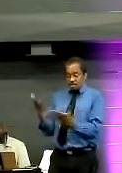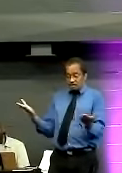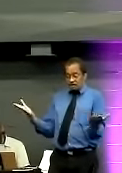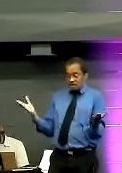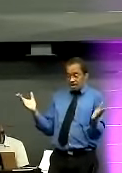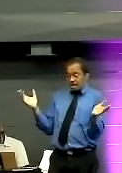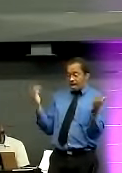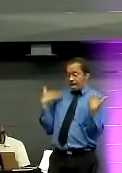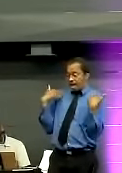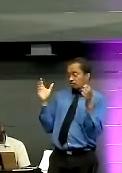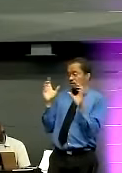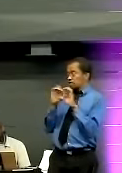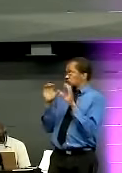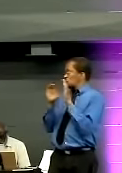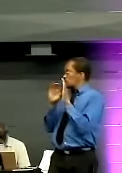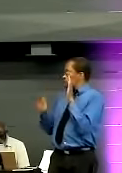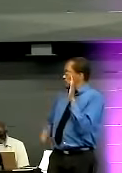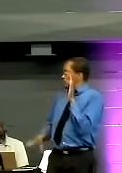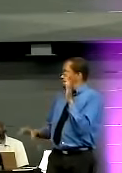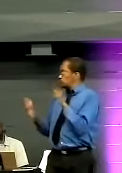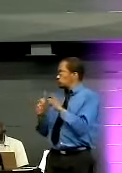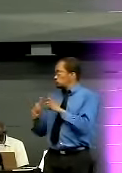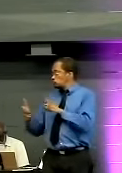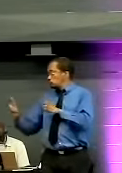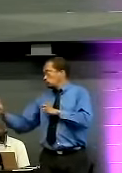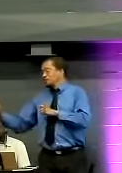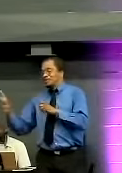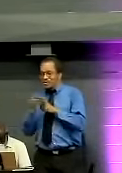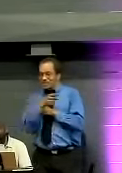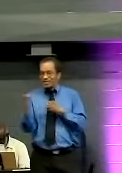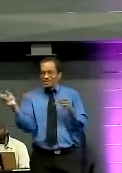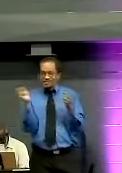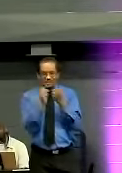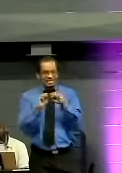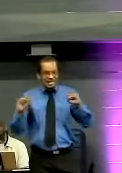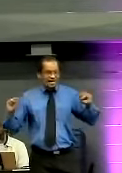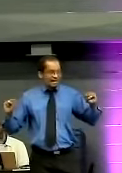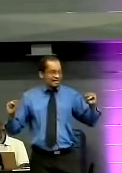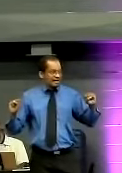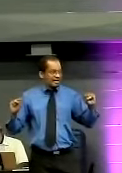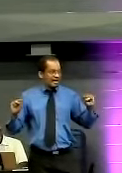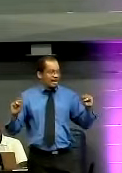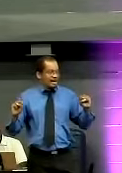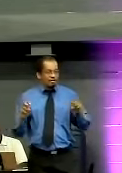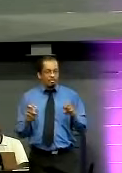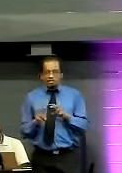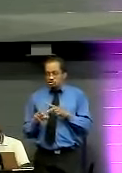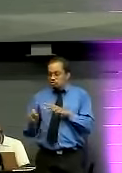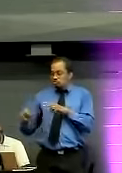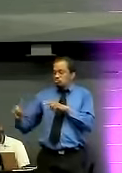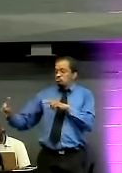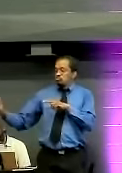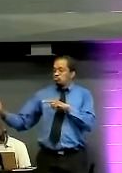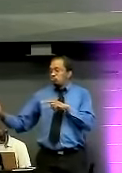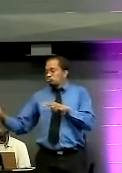have a relationship with Christ, but you've strayed away. In other words, you've saved, right? You gave your life to Christ, but you've strayed away. You stopped praying, and